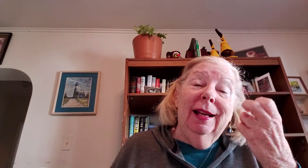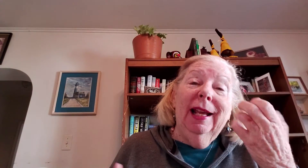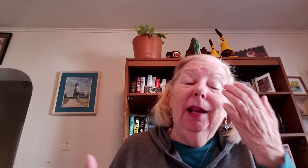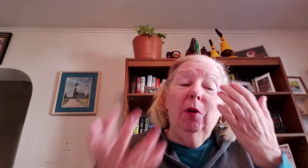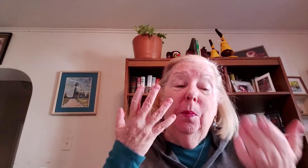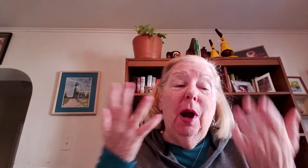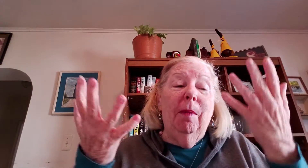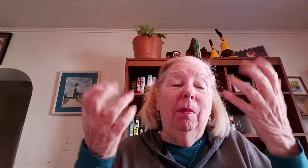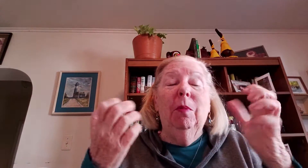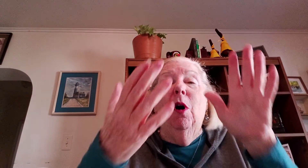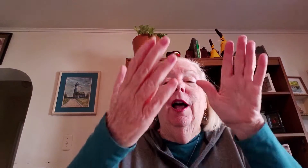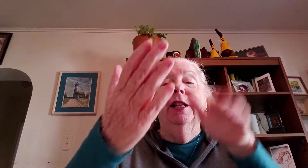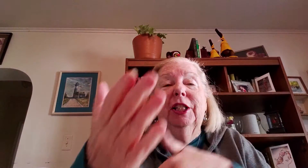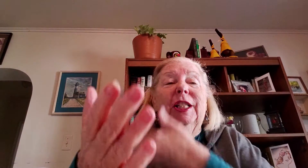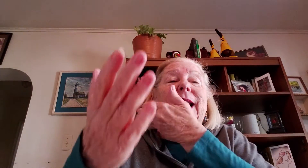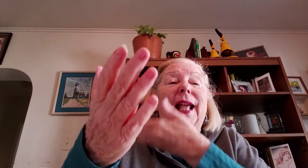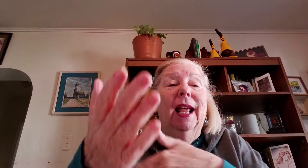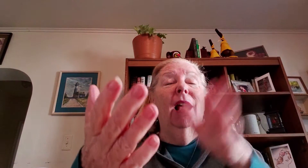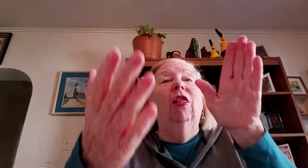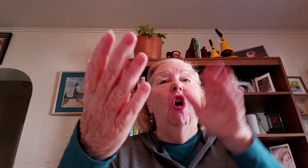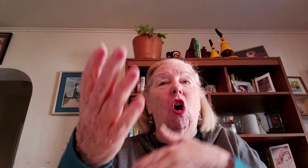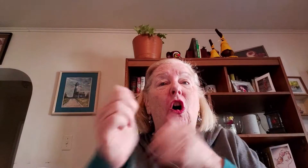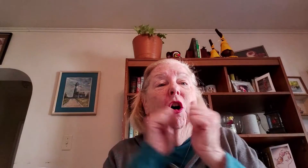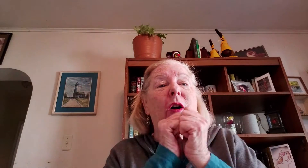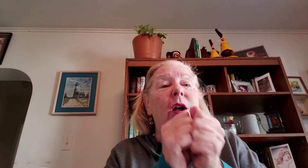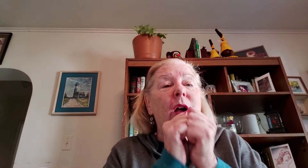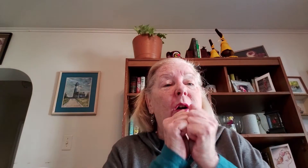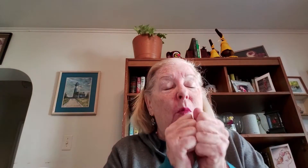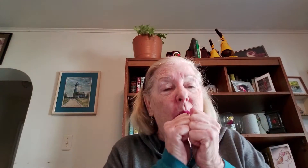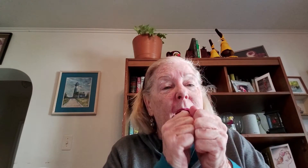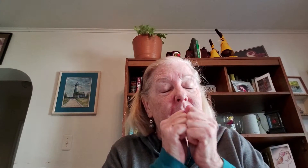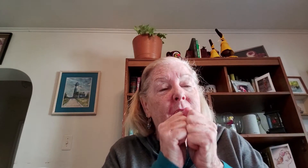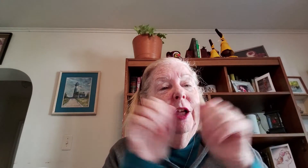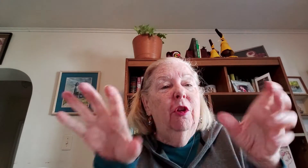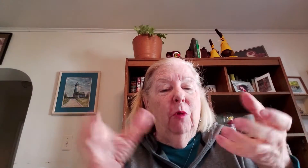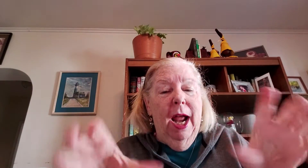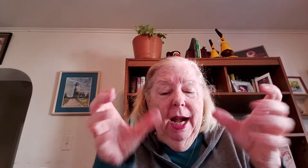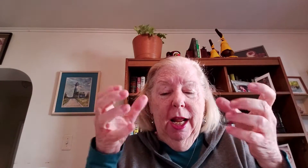He will probably want to sing along with the radio.